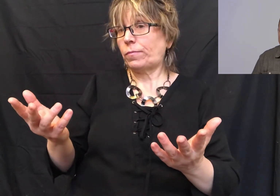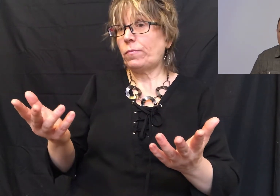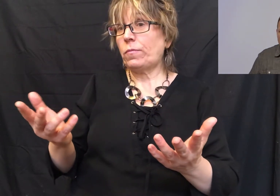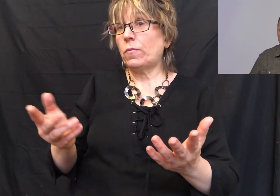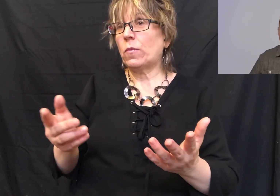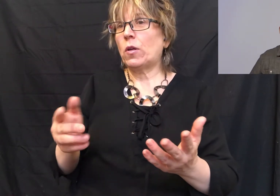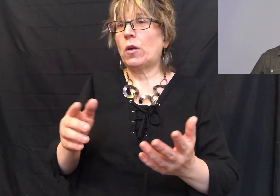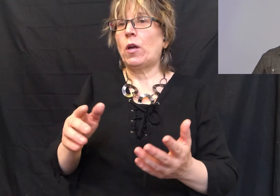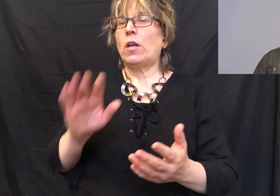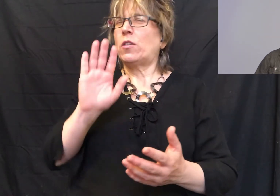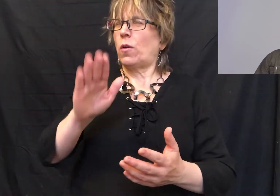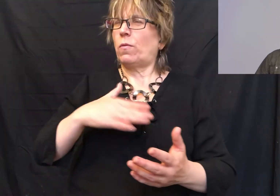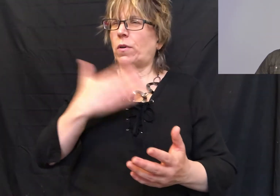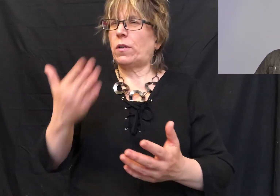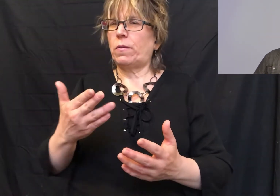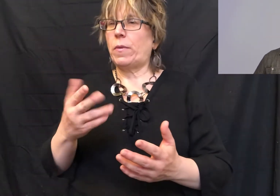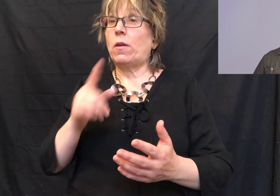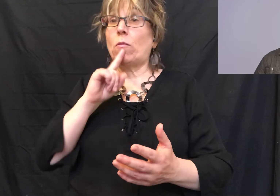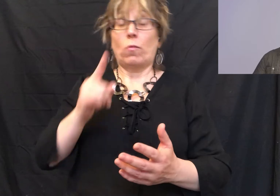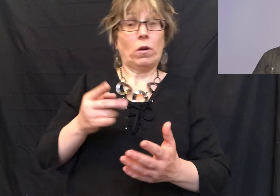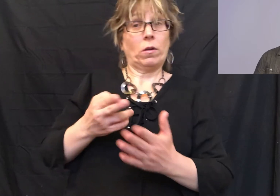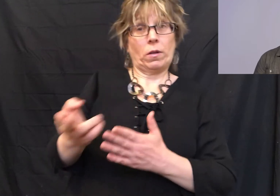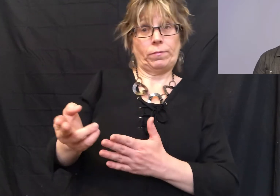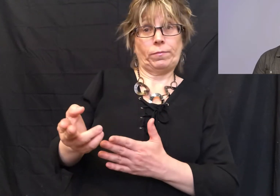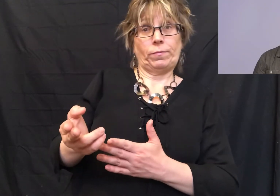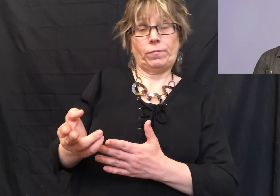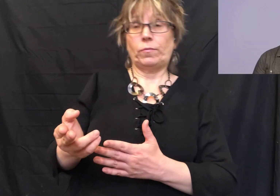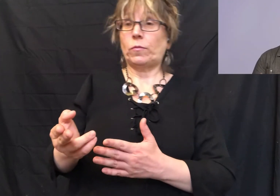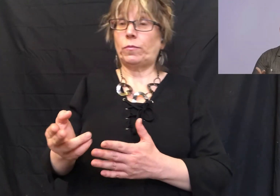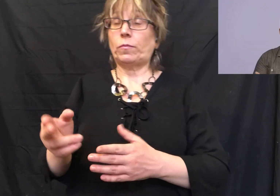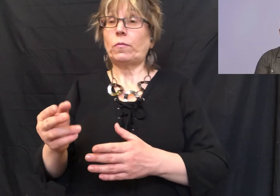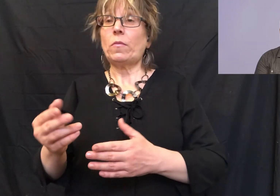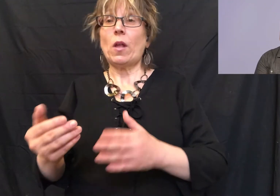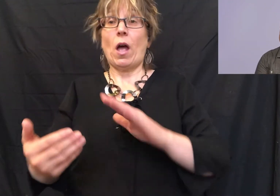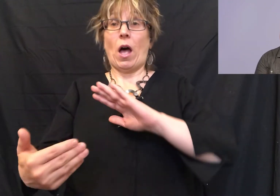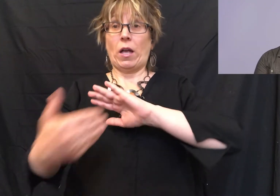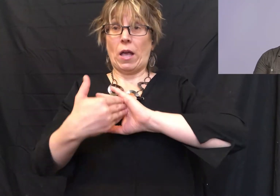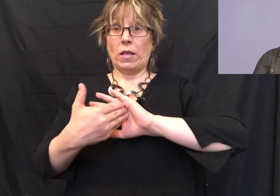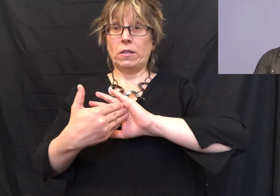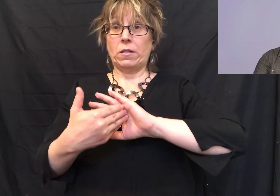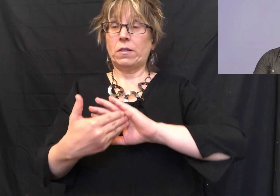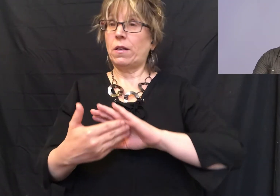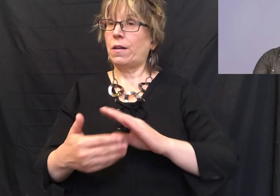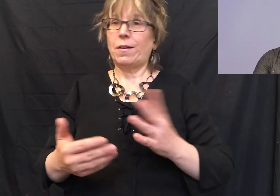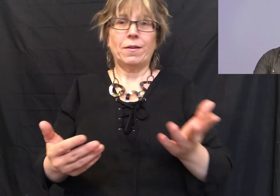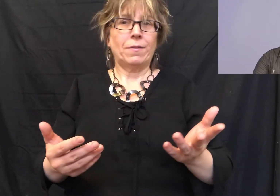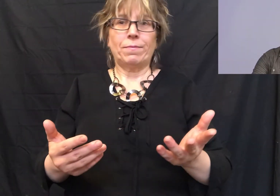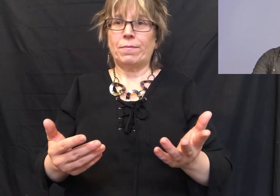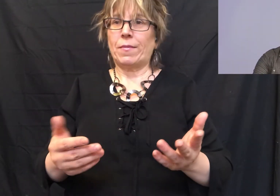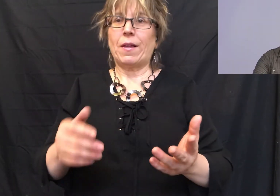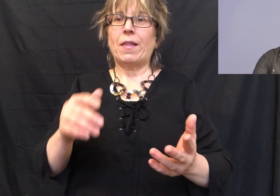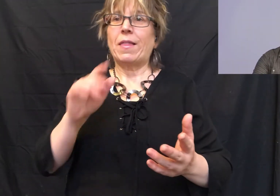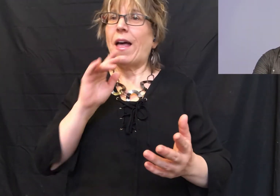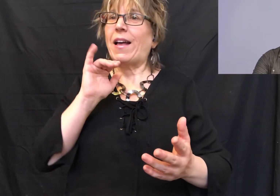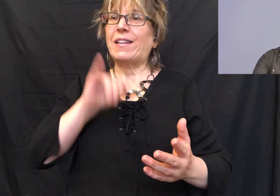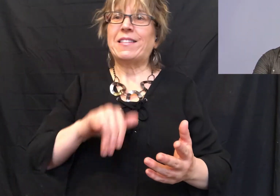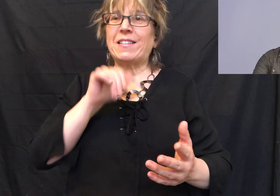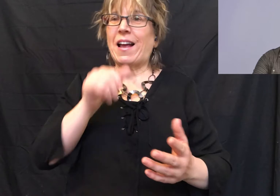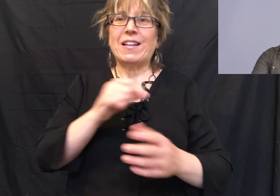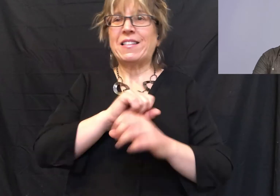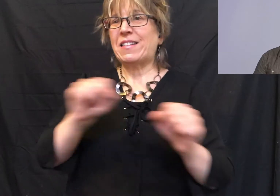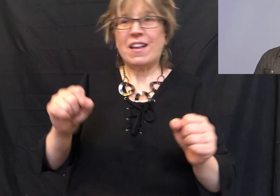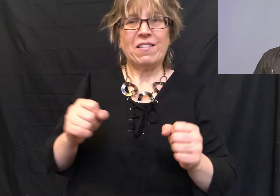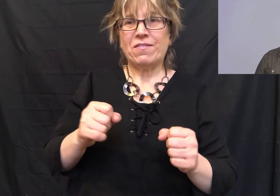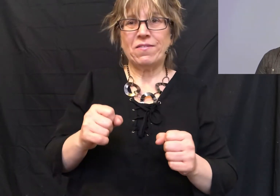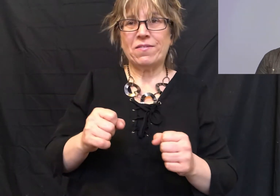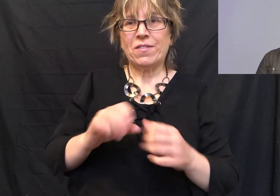Does your willingness to be real and honest, is it used against you? I'll just simply say, that's not a safe relationship.